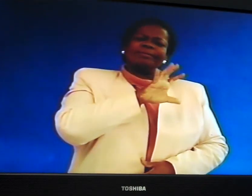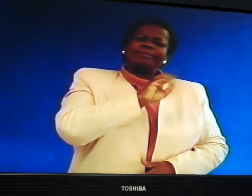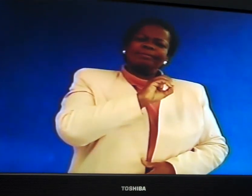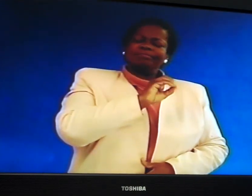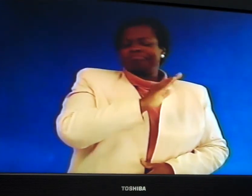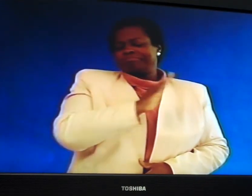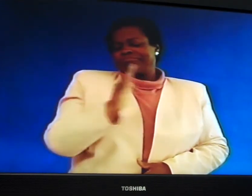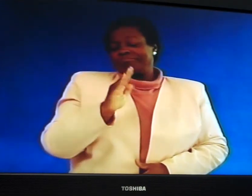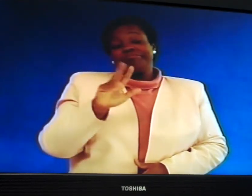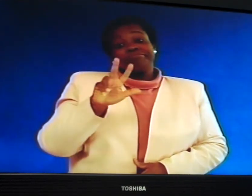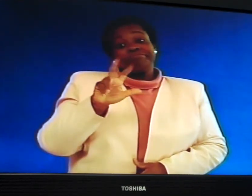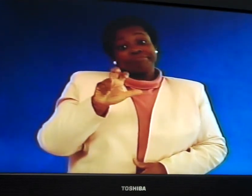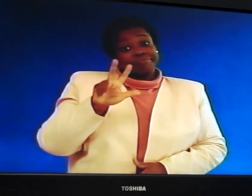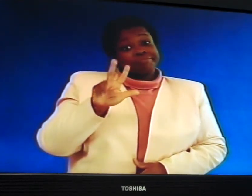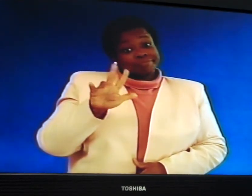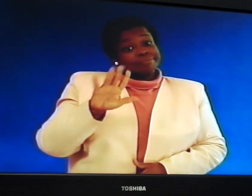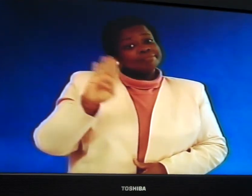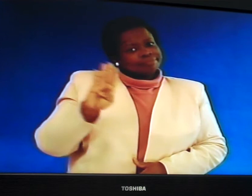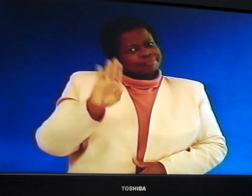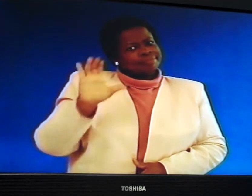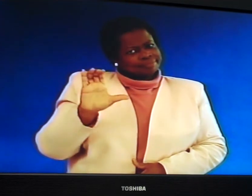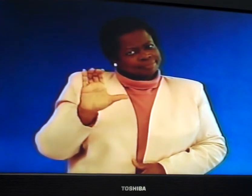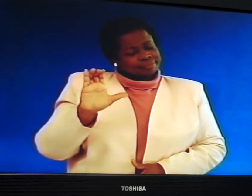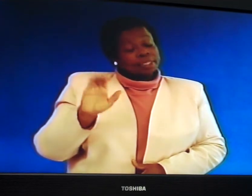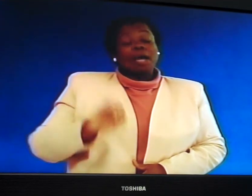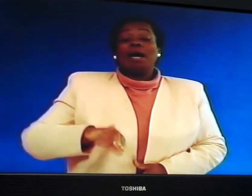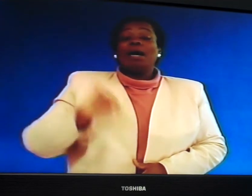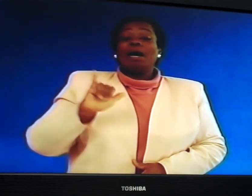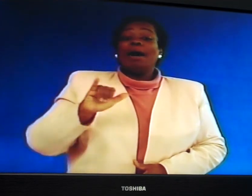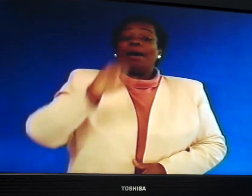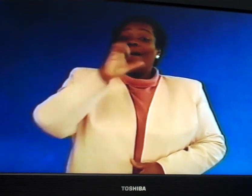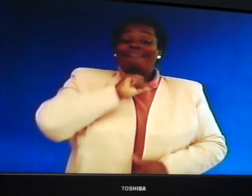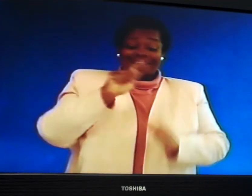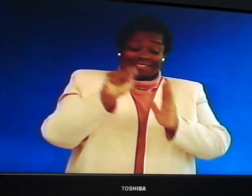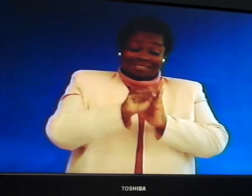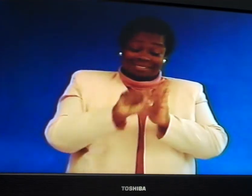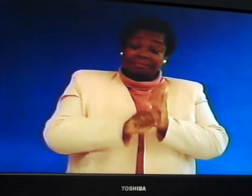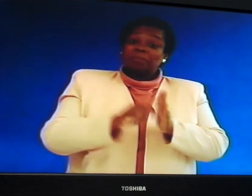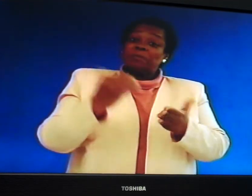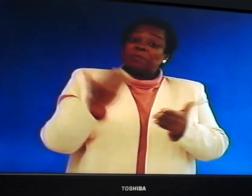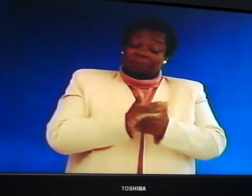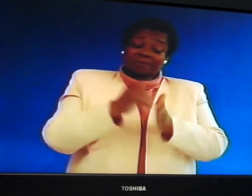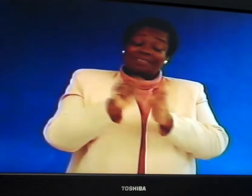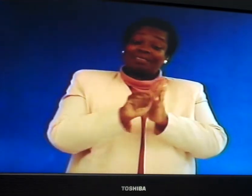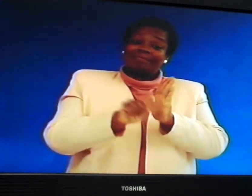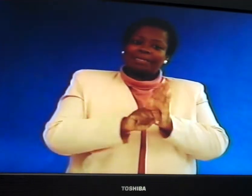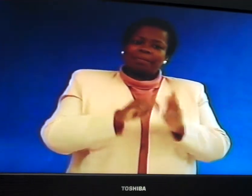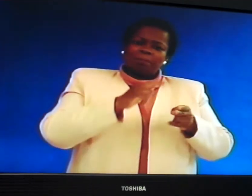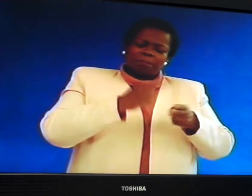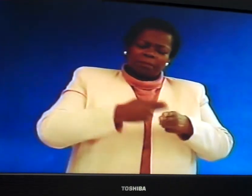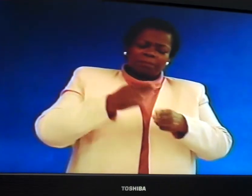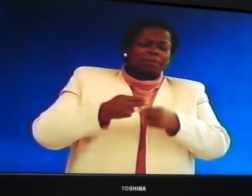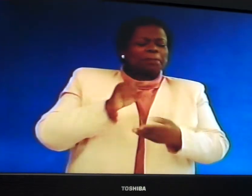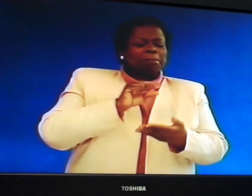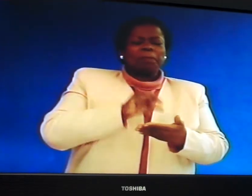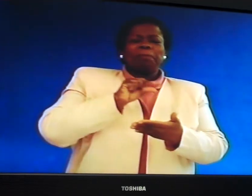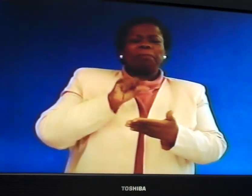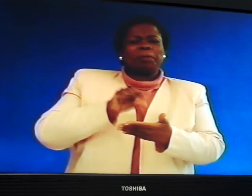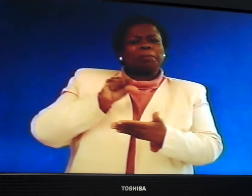And there were a total of 3, and it will be from the 300s to 350 BC. And then we'll also discuss the